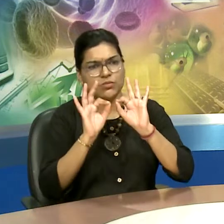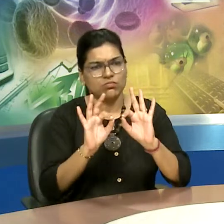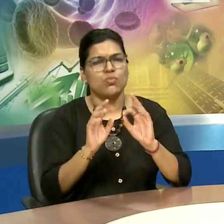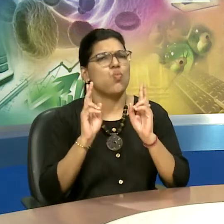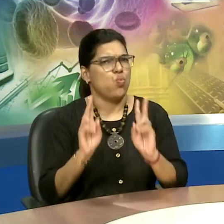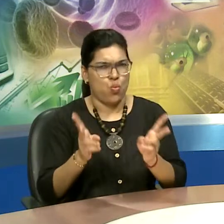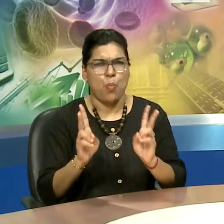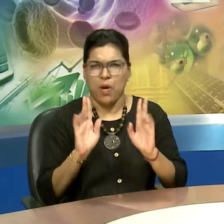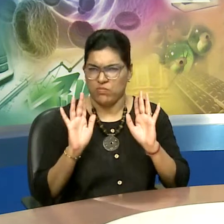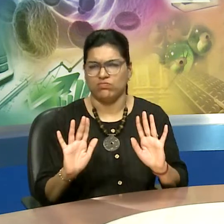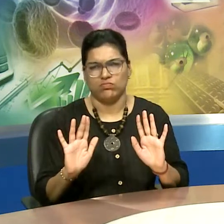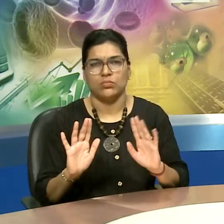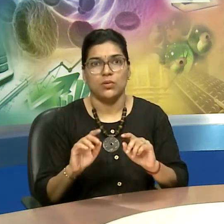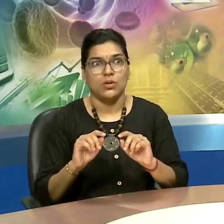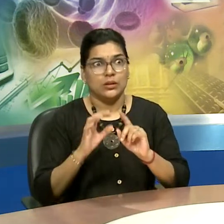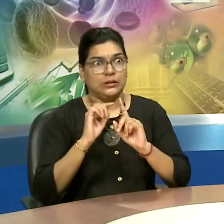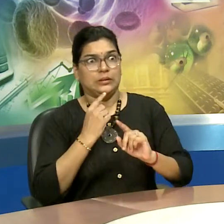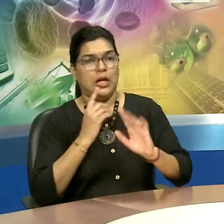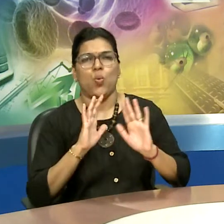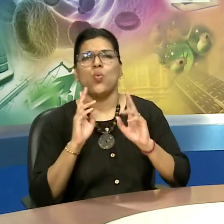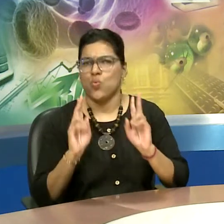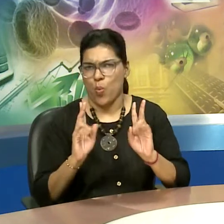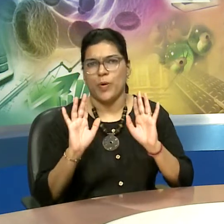amending the constitution